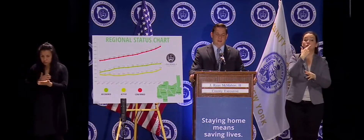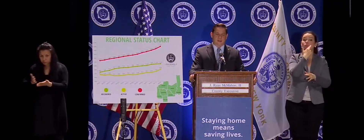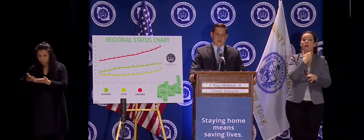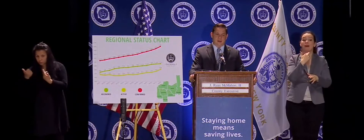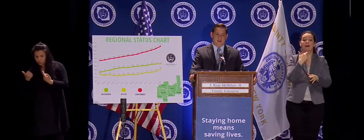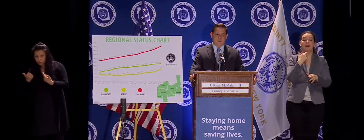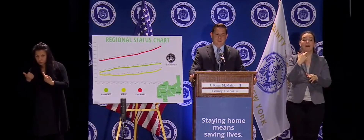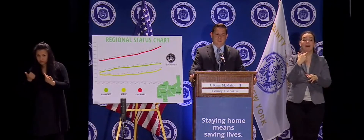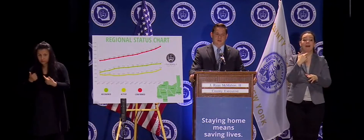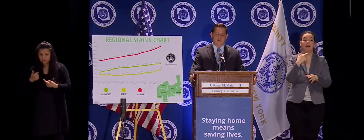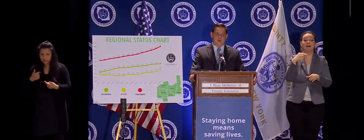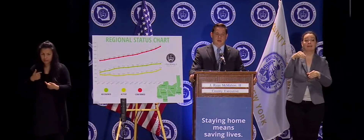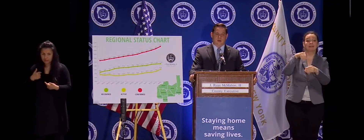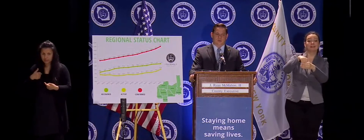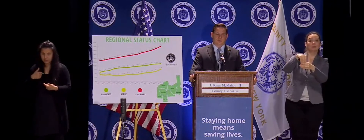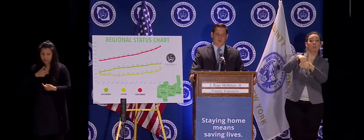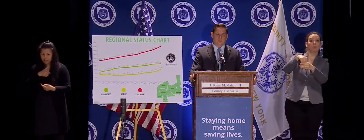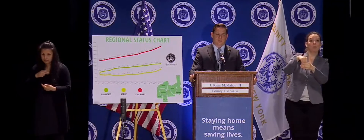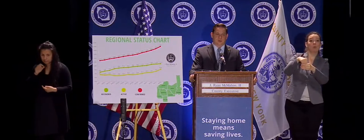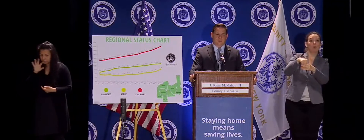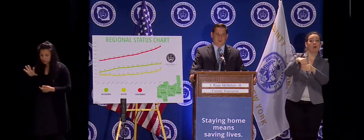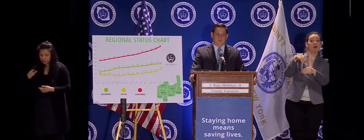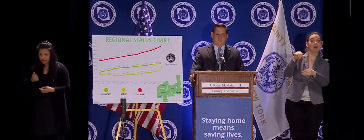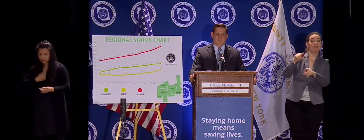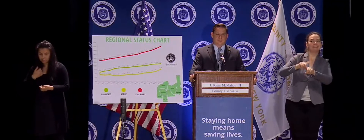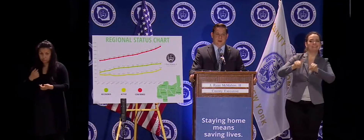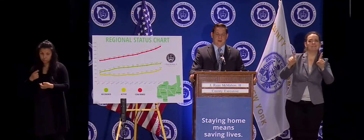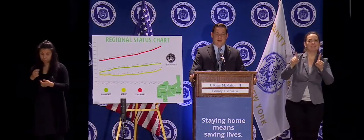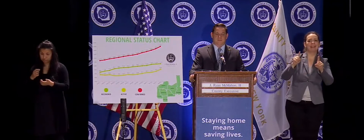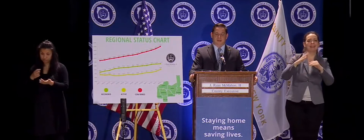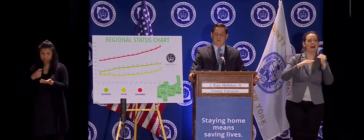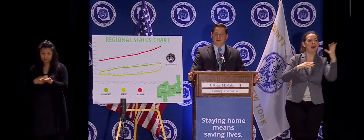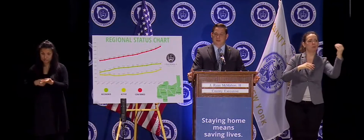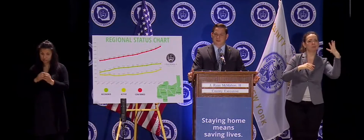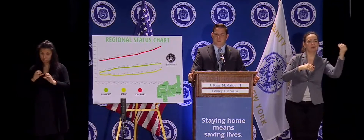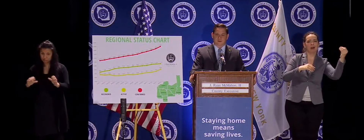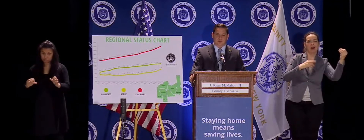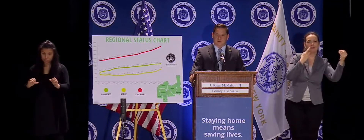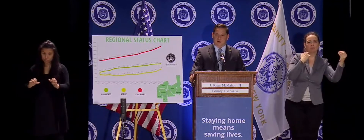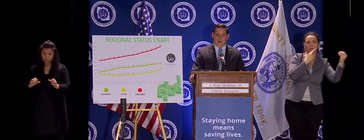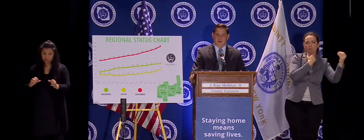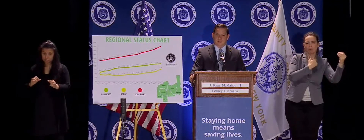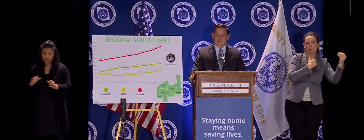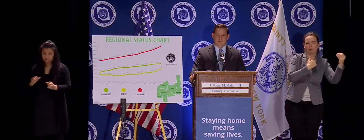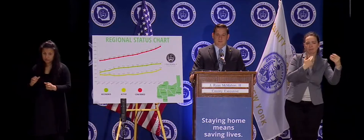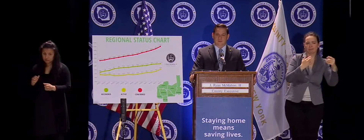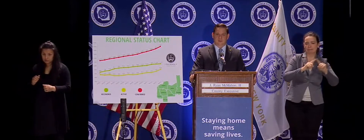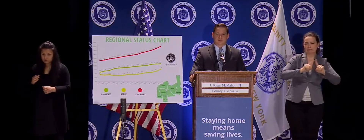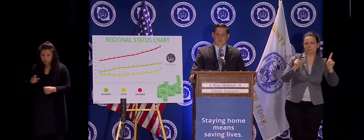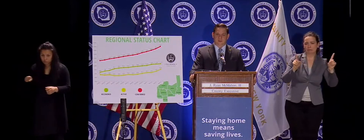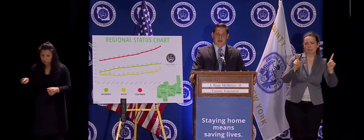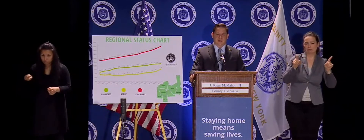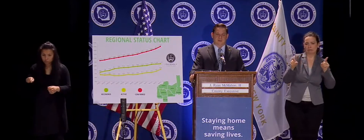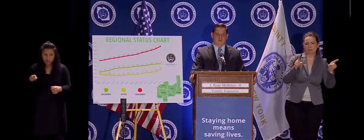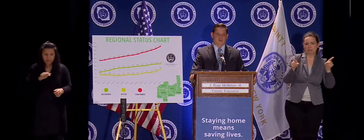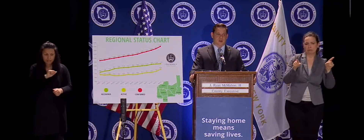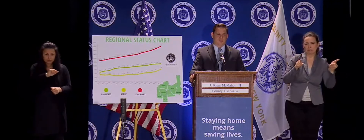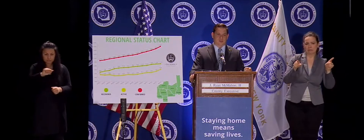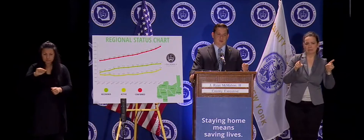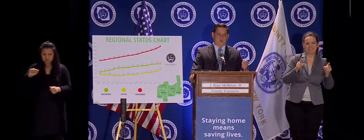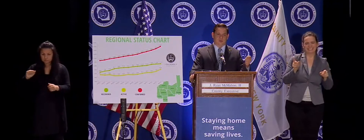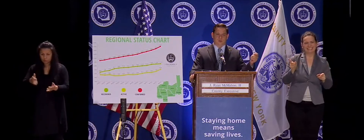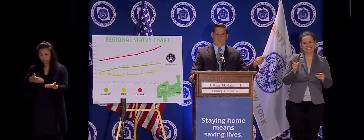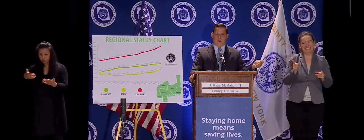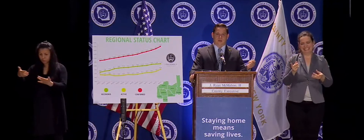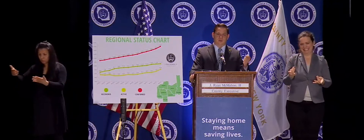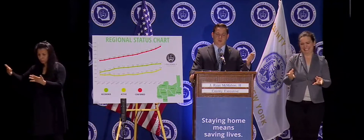can't. You can't go through. I mean, how many businesses do we have in our county? There's not an infrastructure